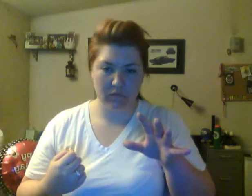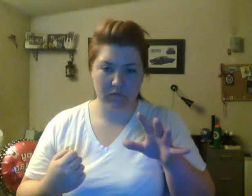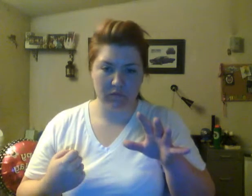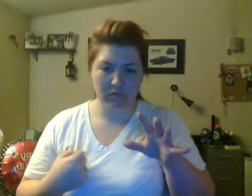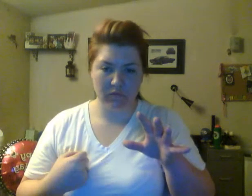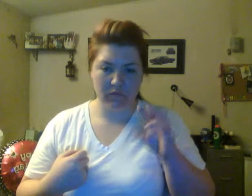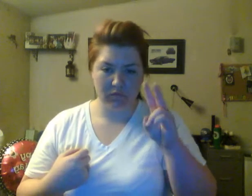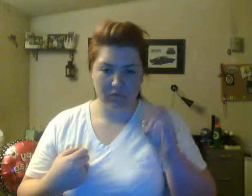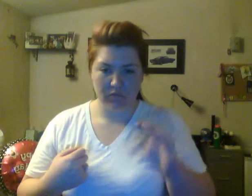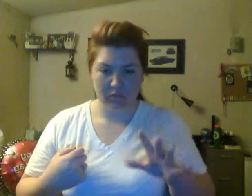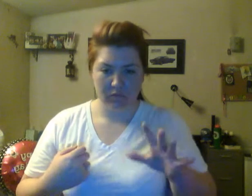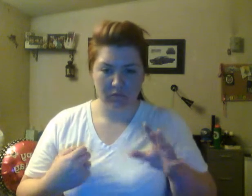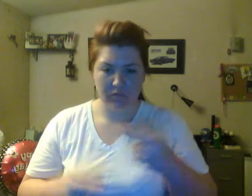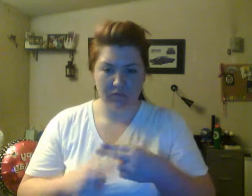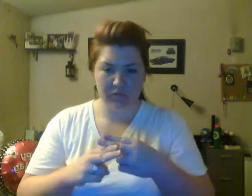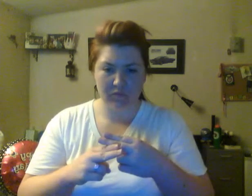2/5 are what we call patriots.